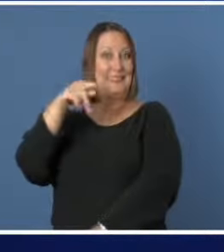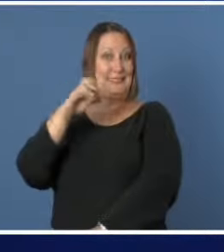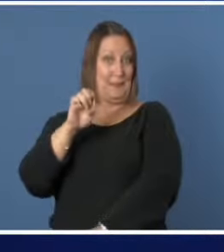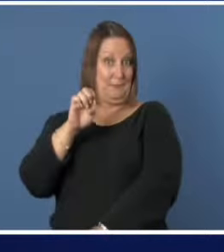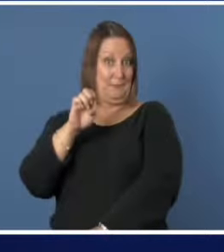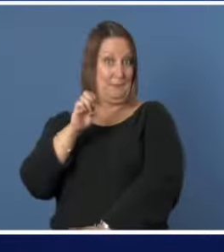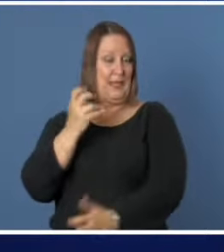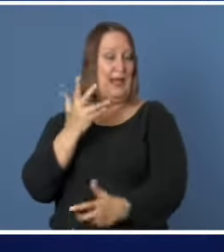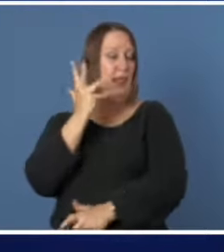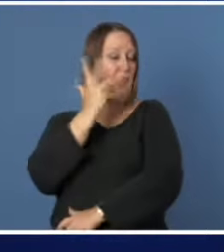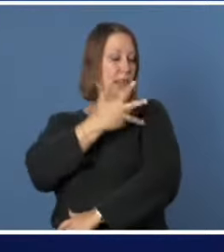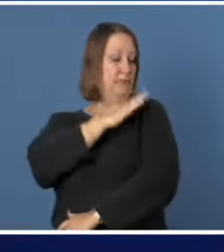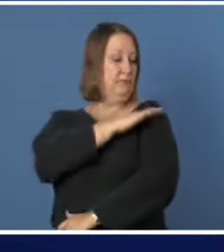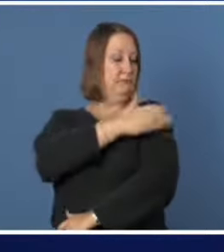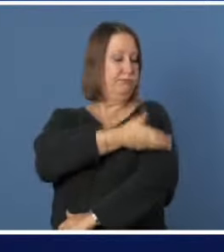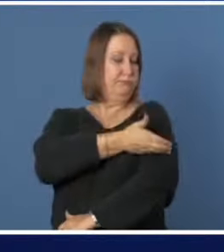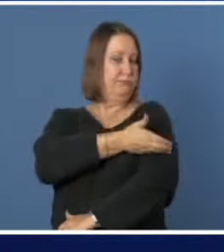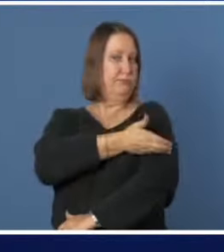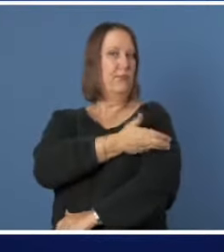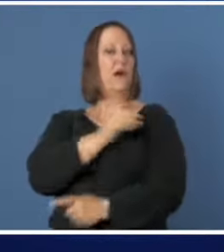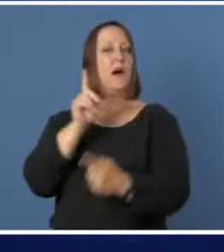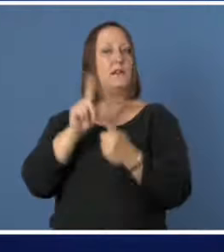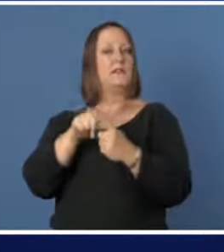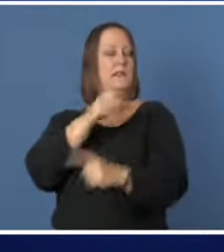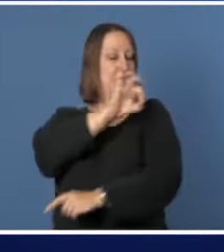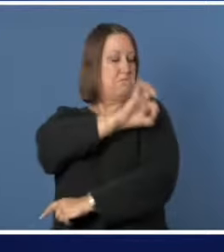has separated on its own.